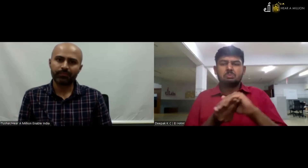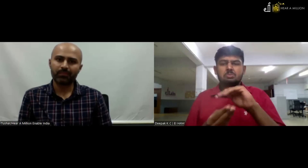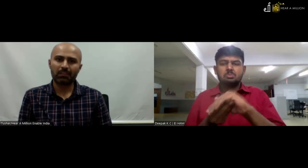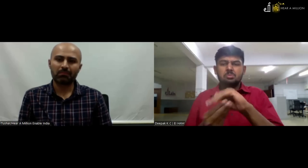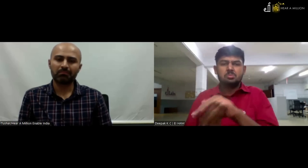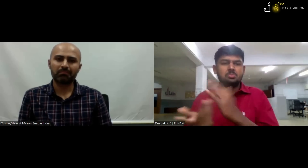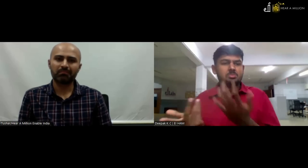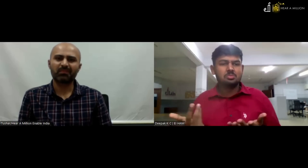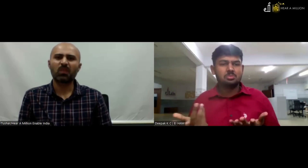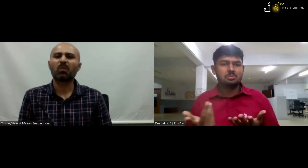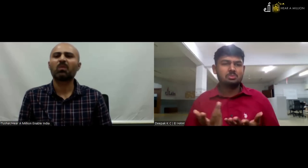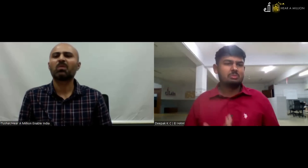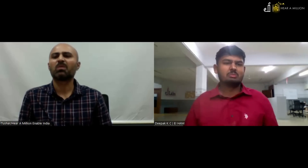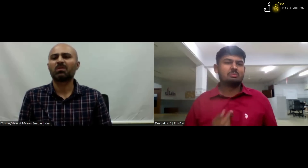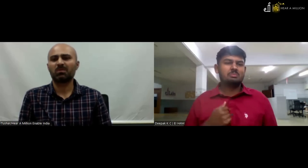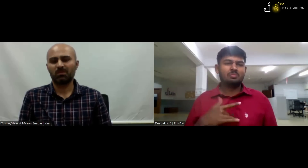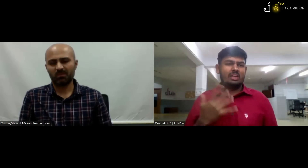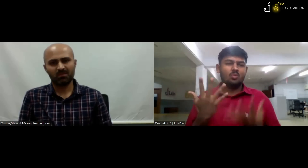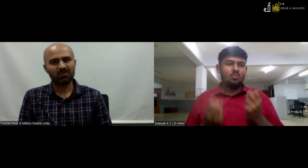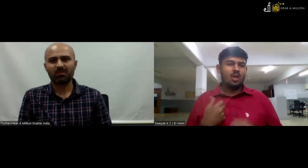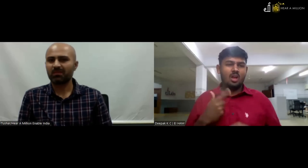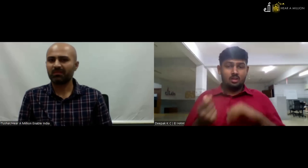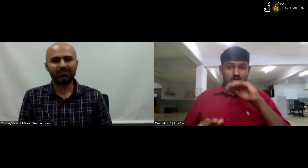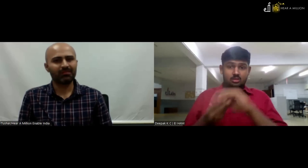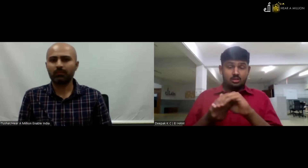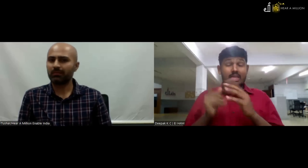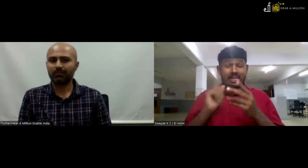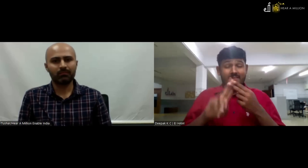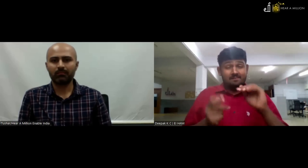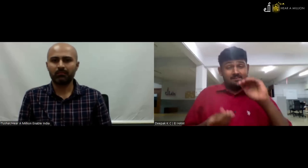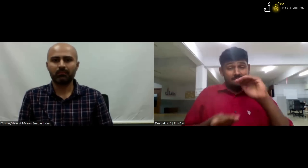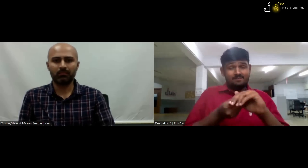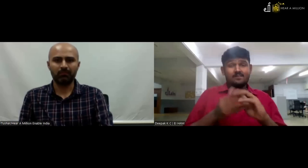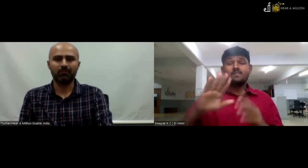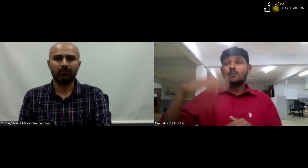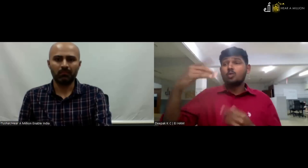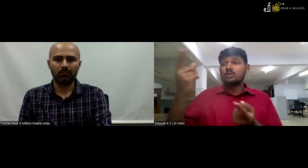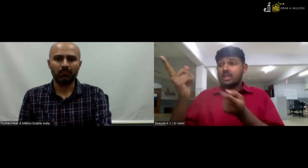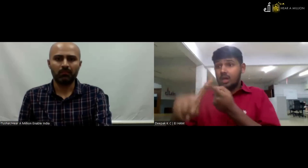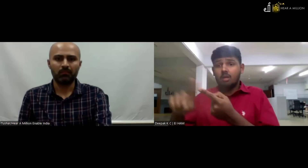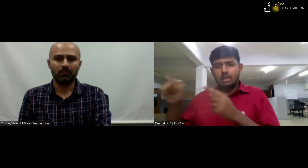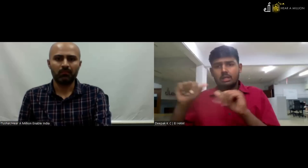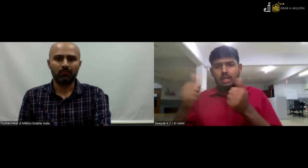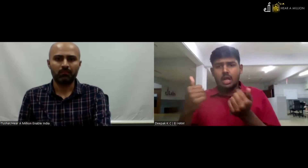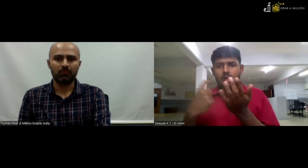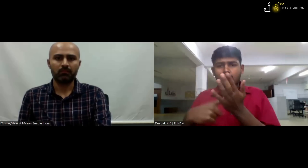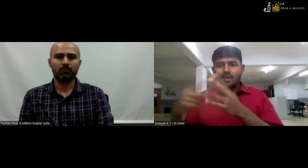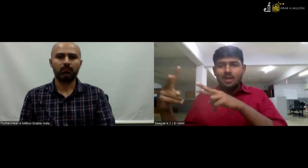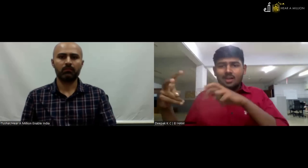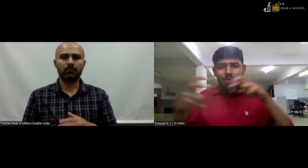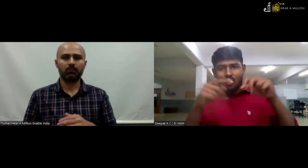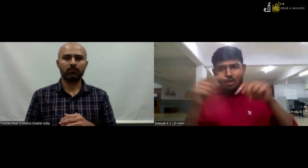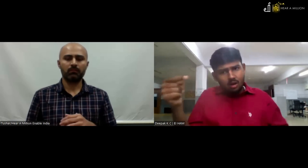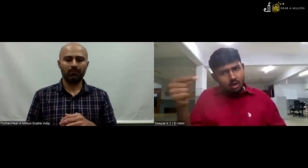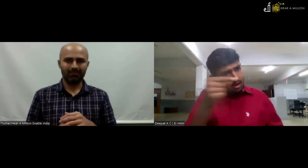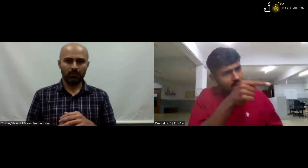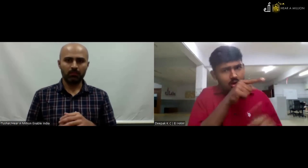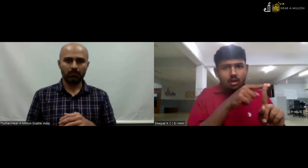Bangalore friends. They all said that better bribing is the better way. So now that is something I don't like. If you